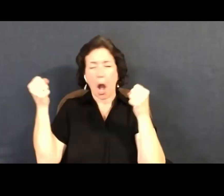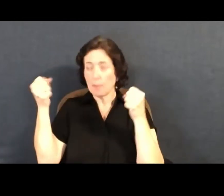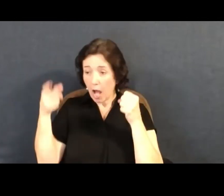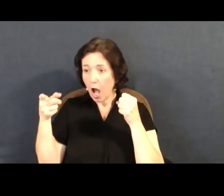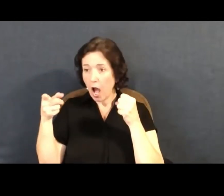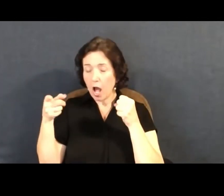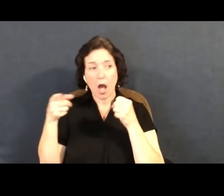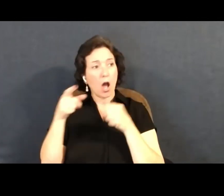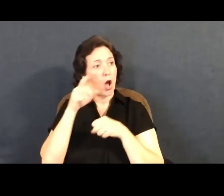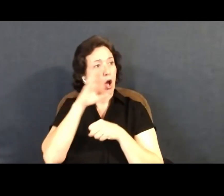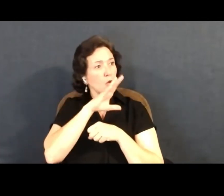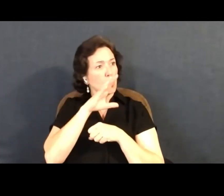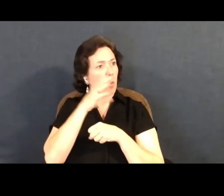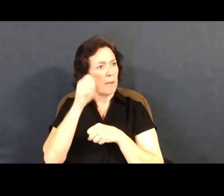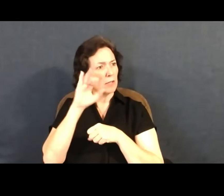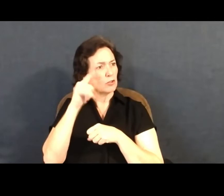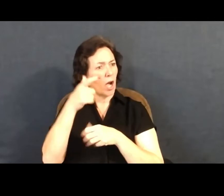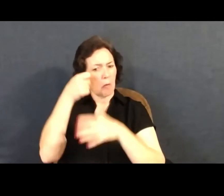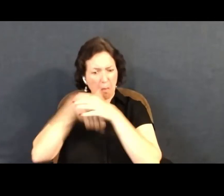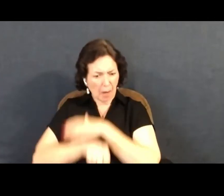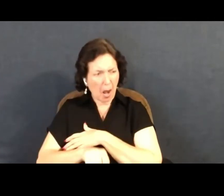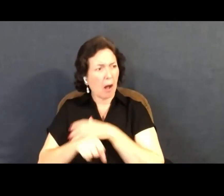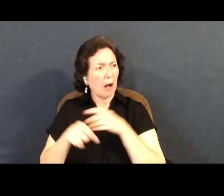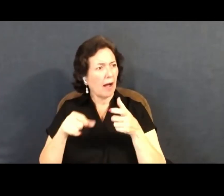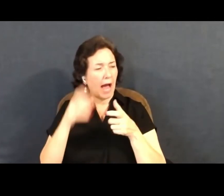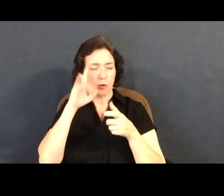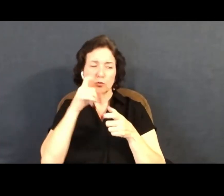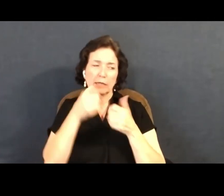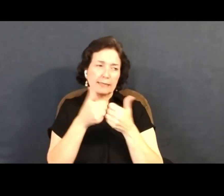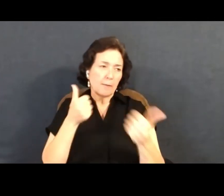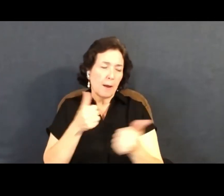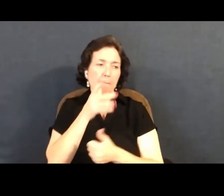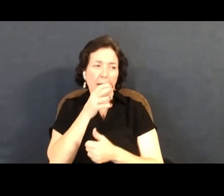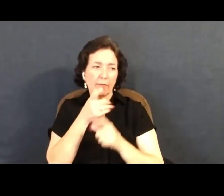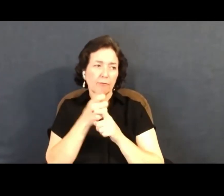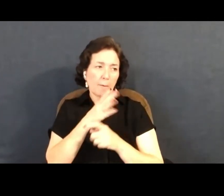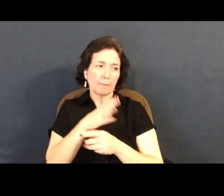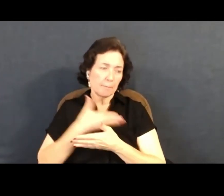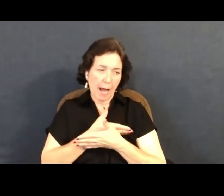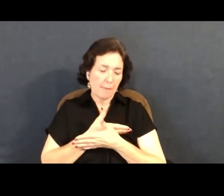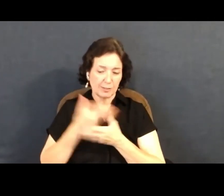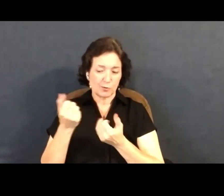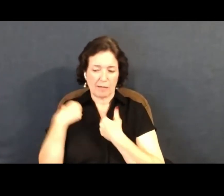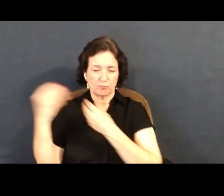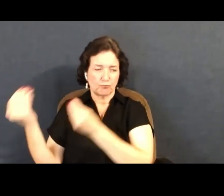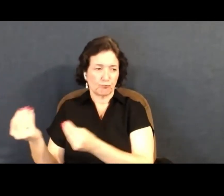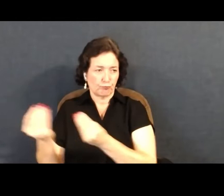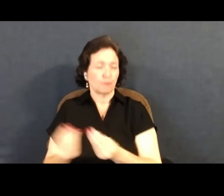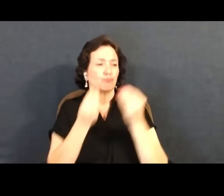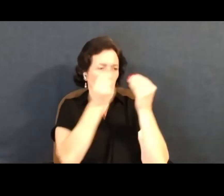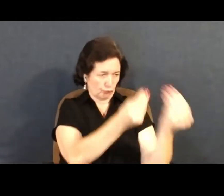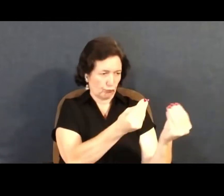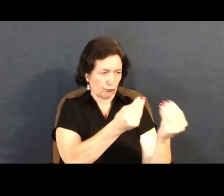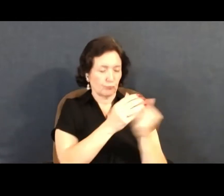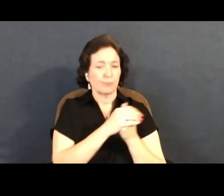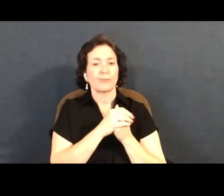your milk jug had given birth. Now, I know one should never separate a mother from its child. So I'm giving them both back to you. And with